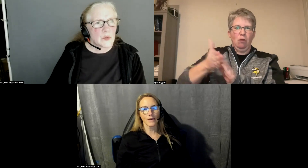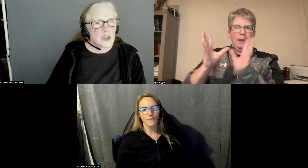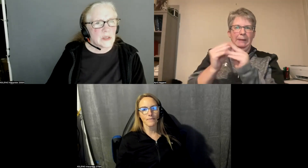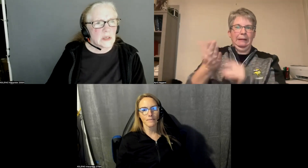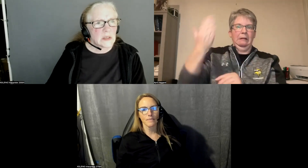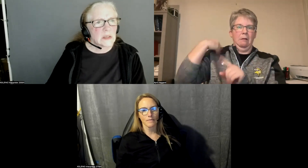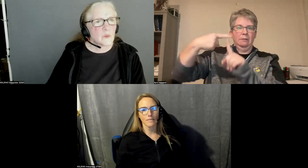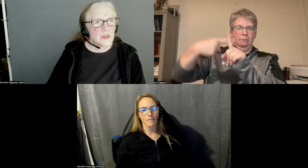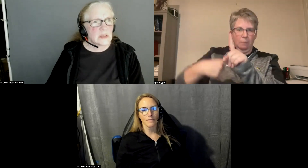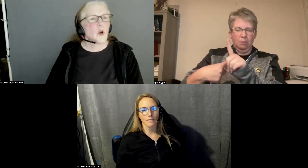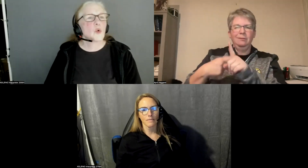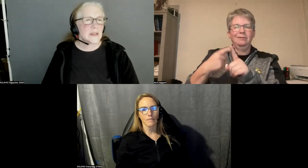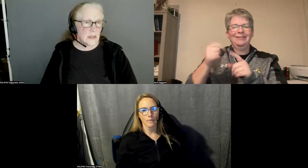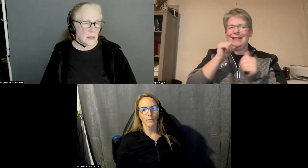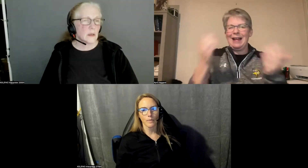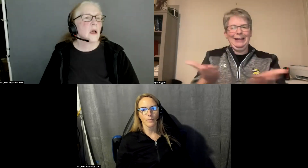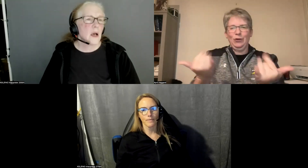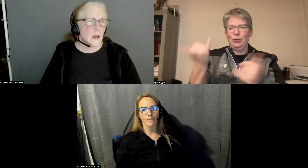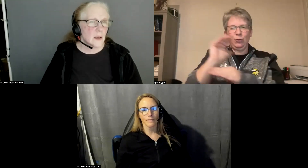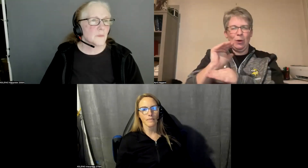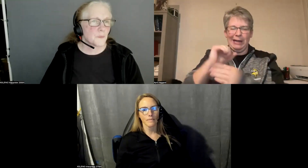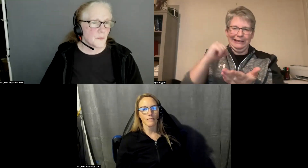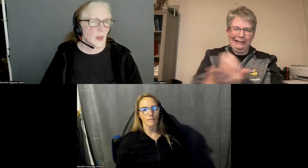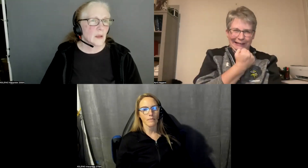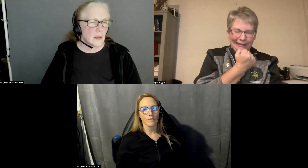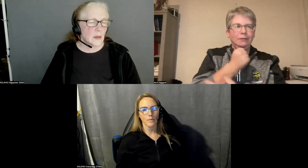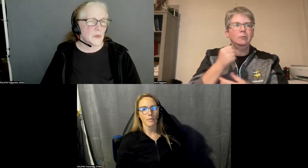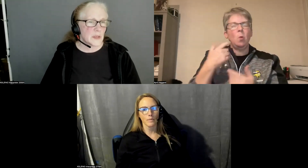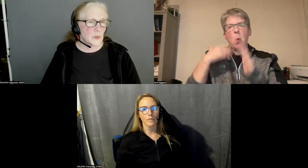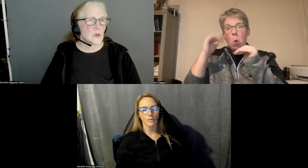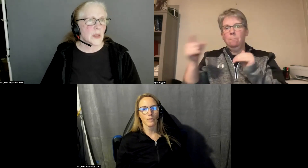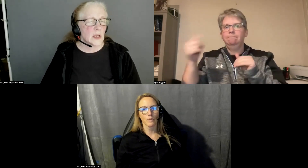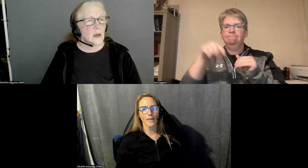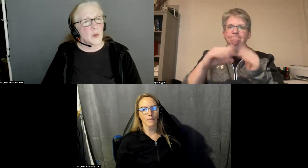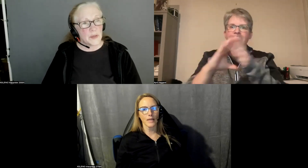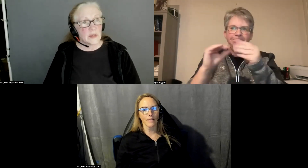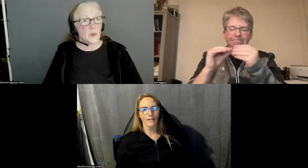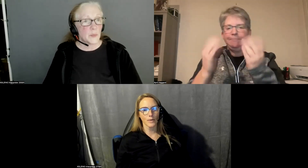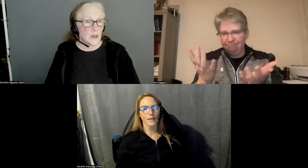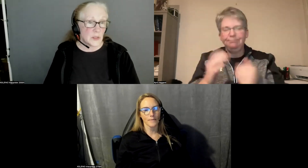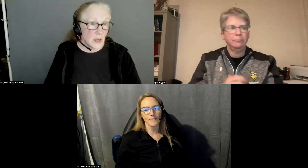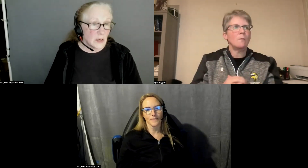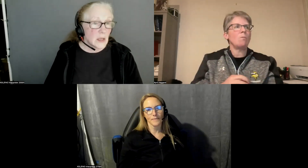Christina. Oh, Christina was able to do that, but wasn't able to be here